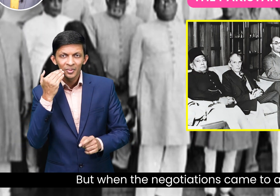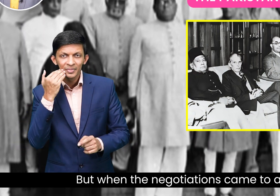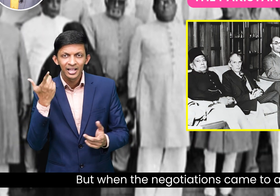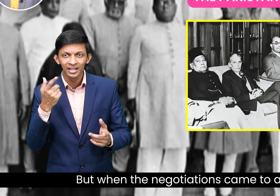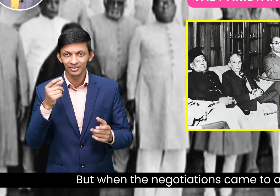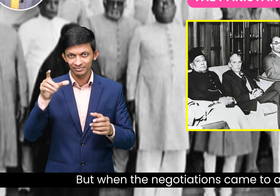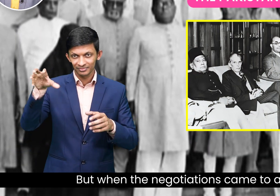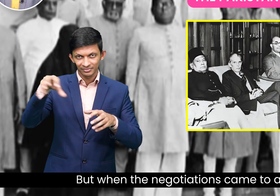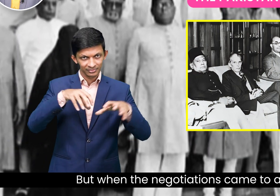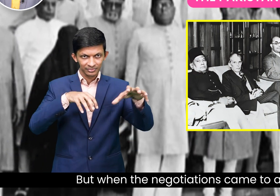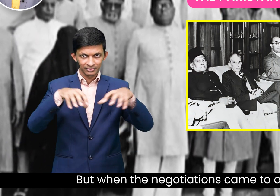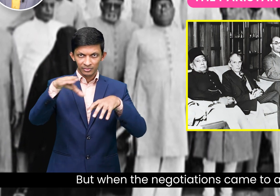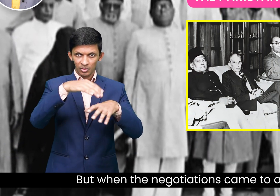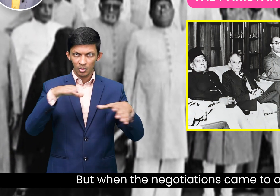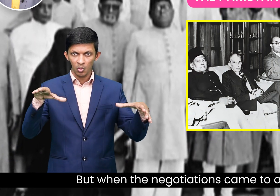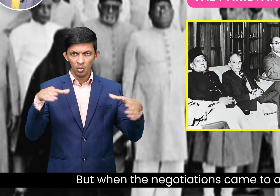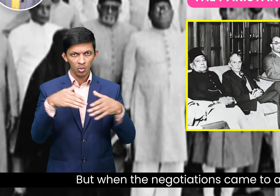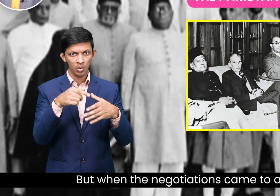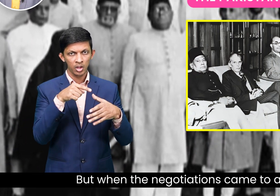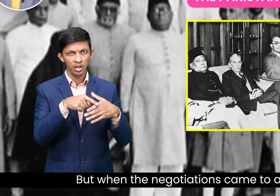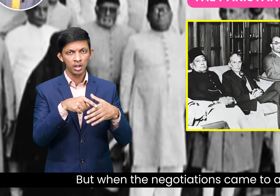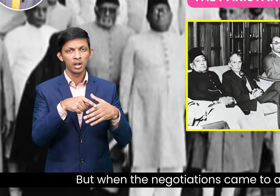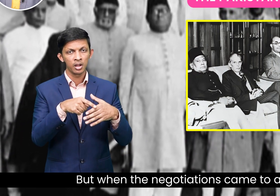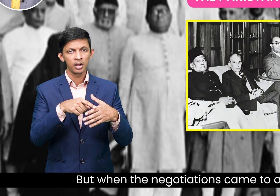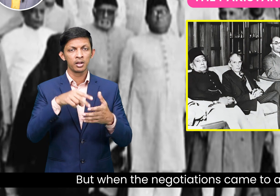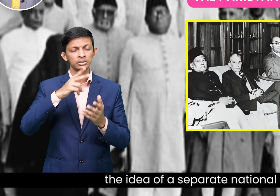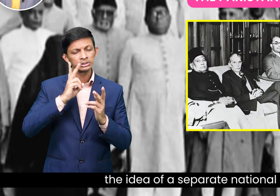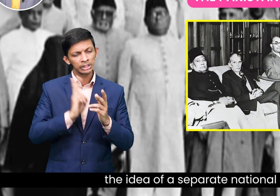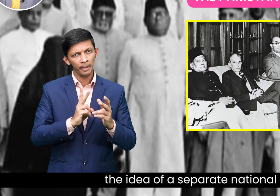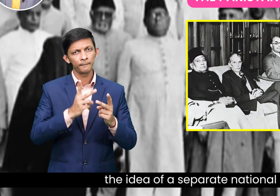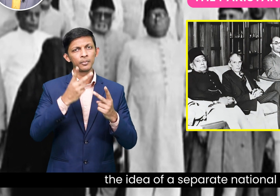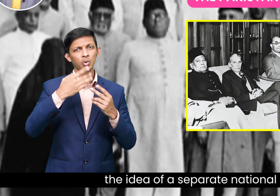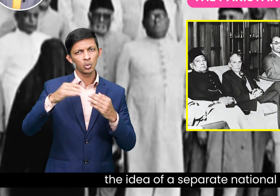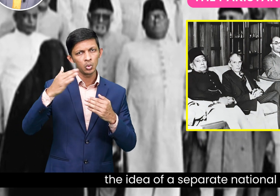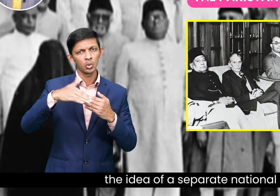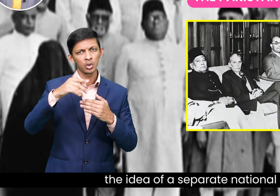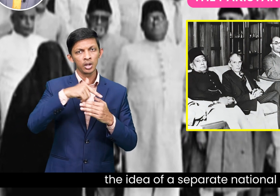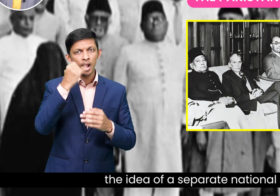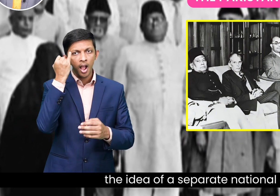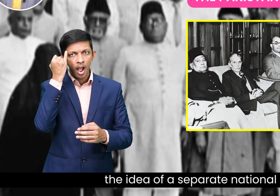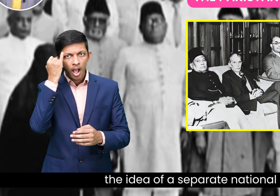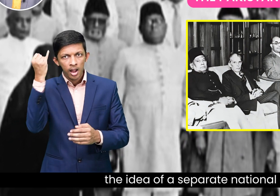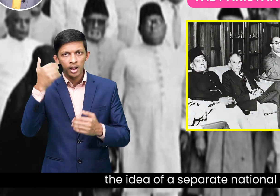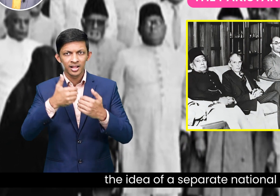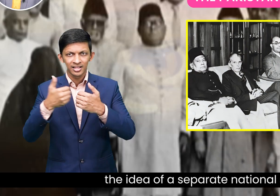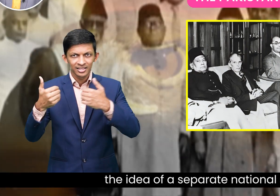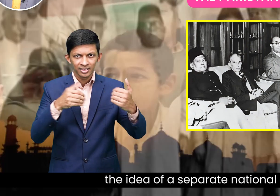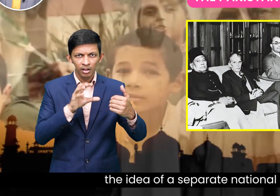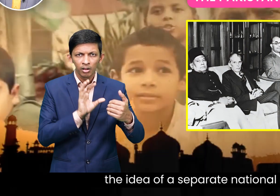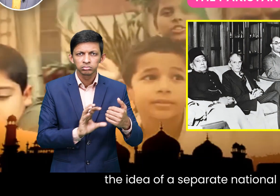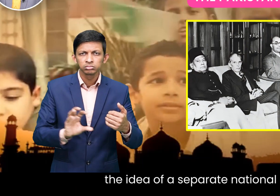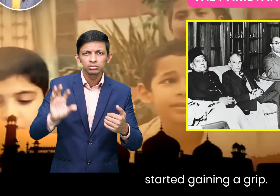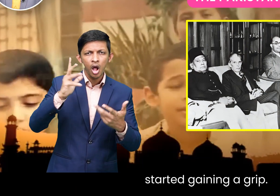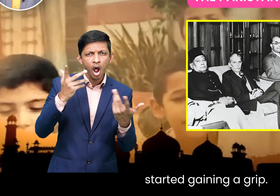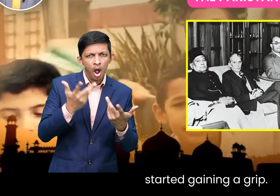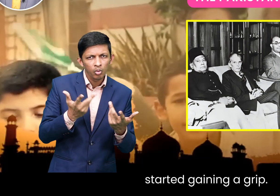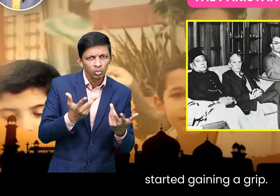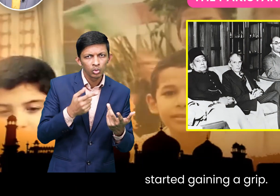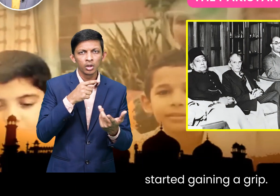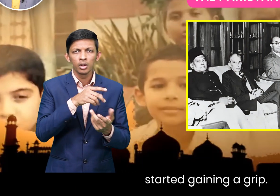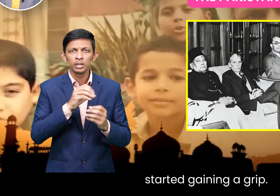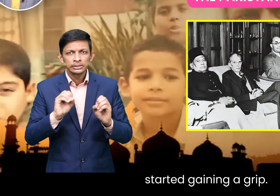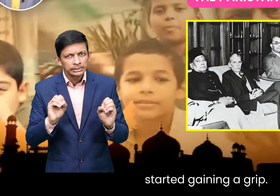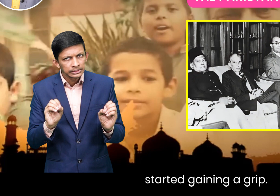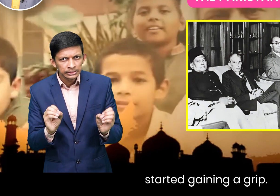But when the negotiations came to a standstill, the idea of a separate national state